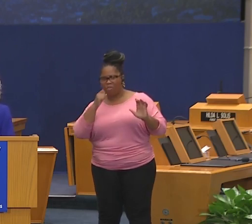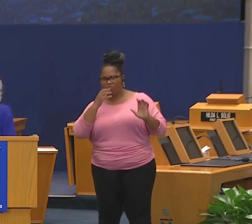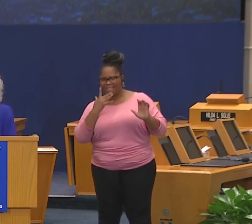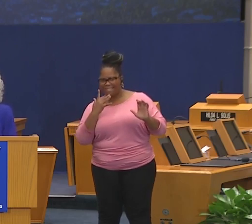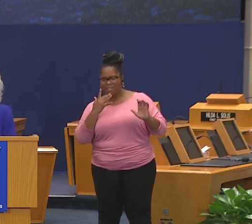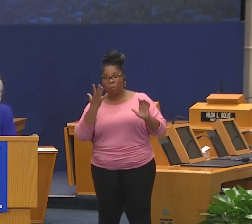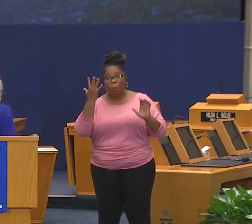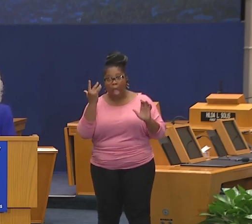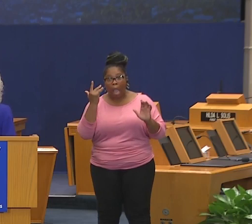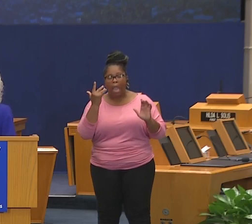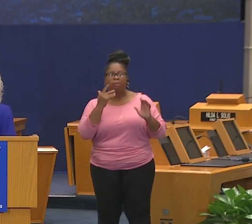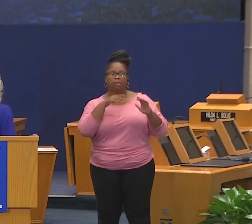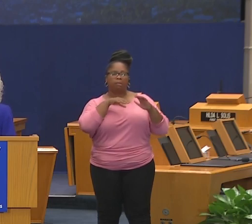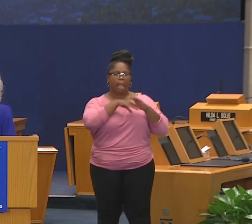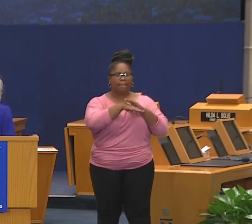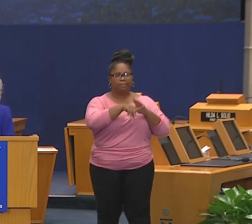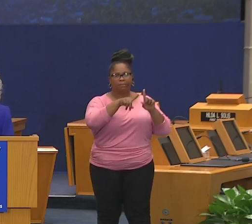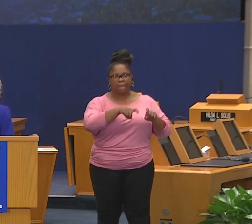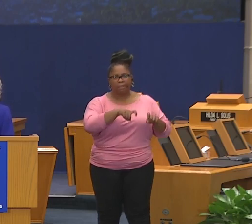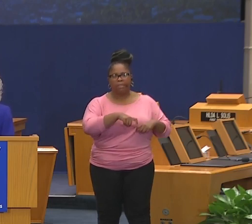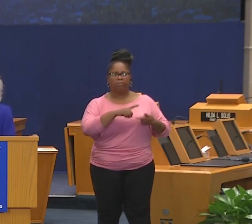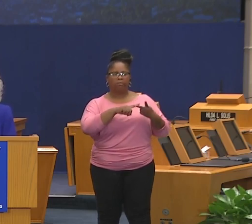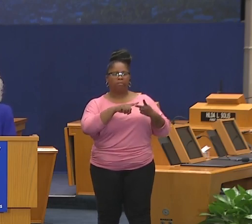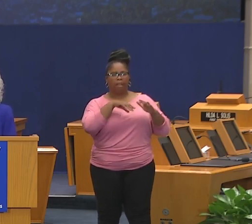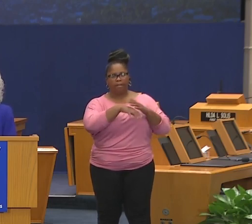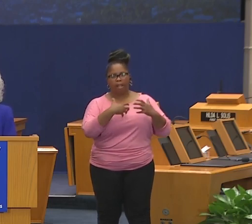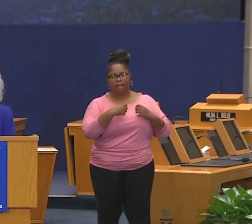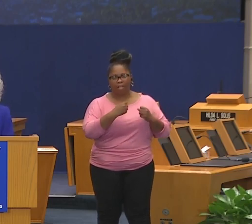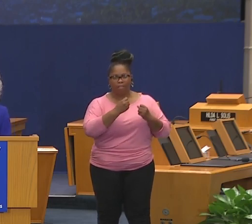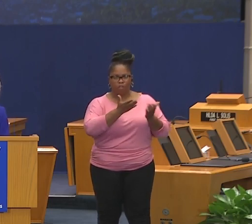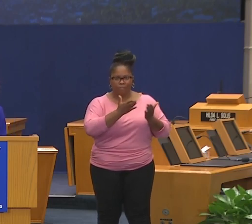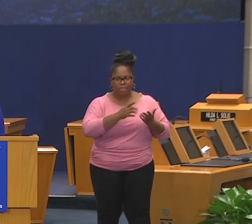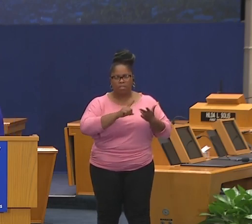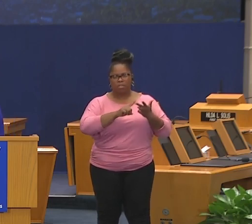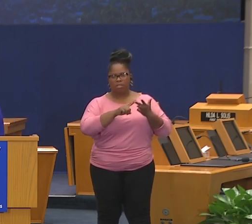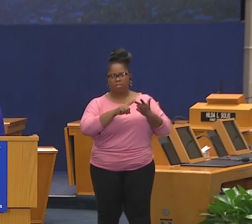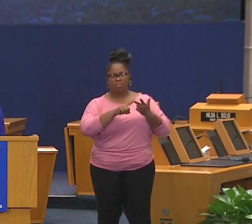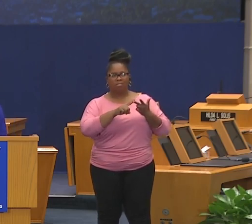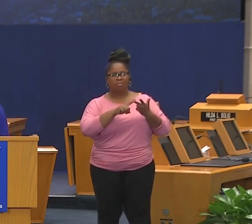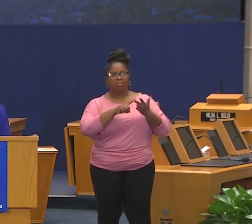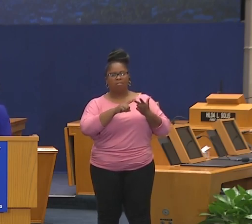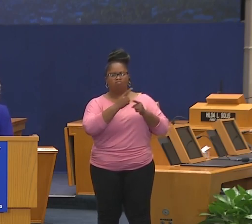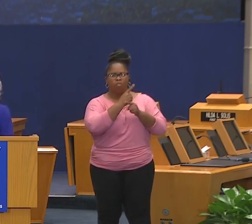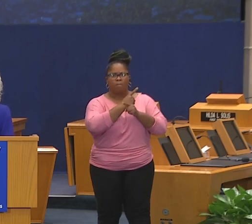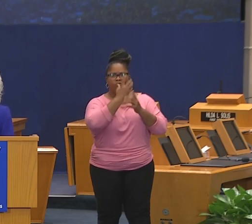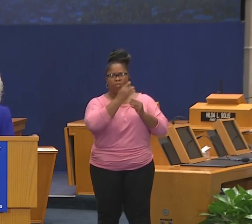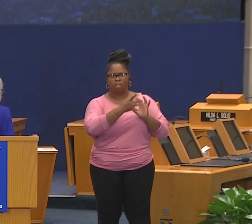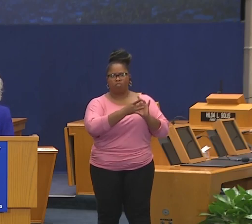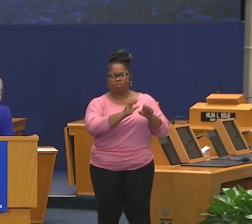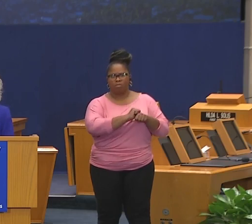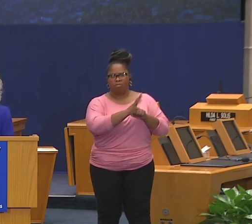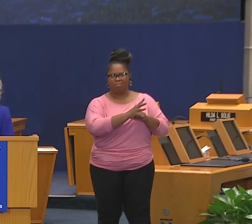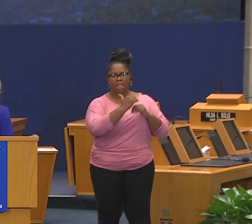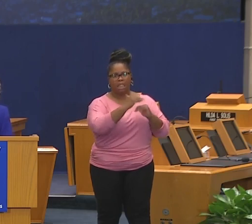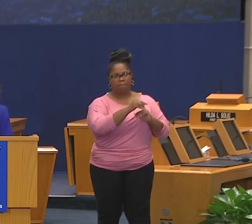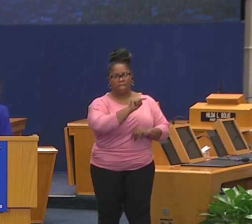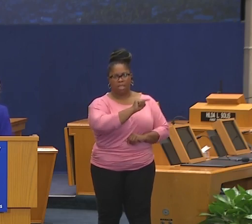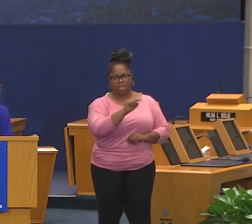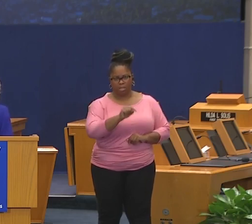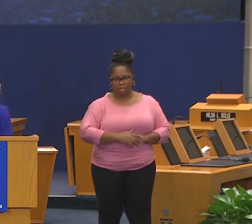testing, health services, and accurate information about COVID-19. The grief experienced